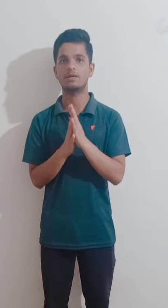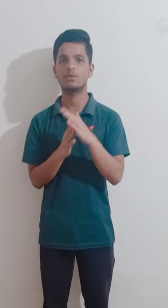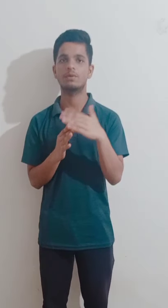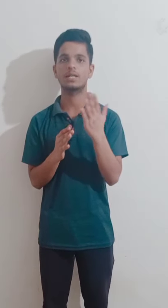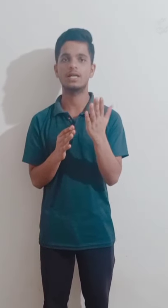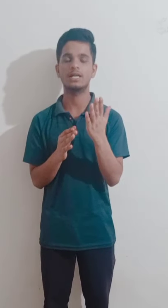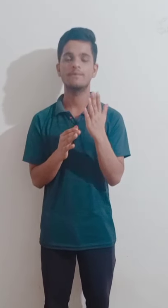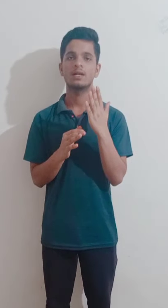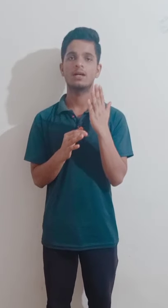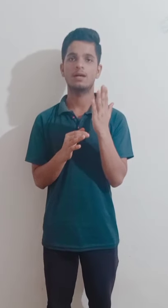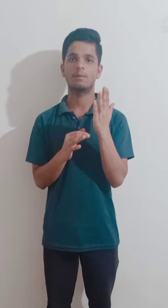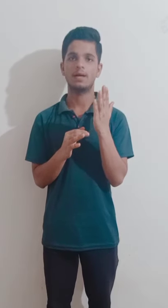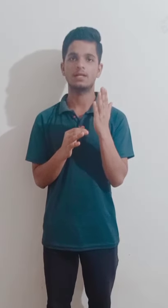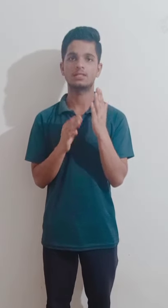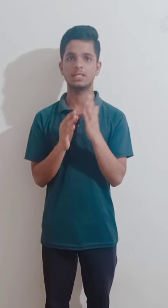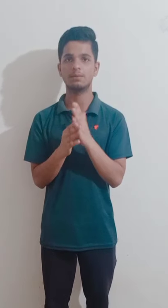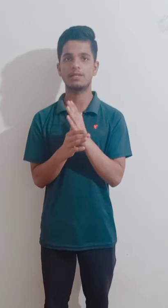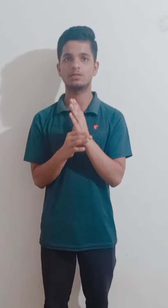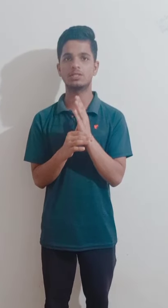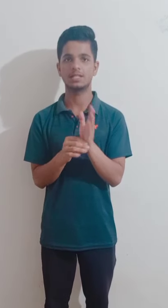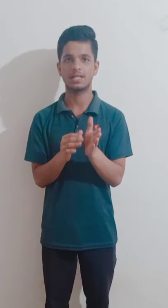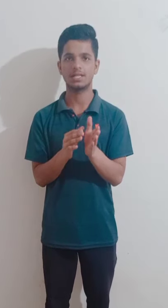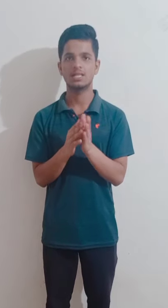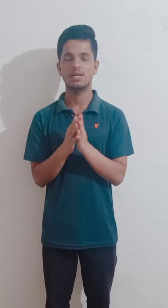create by string by using literals,